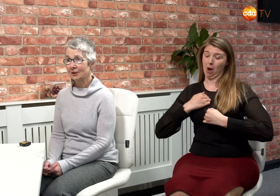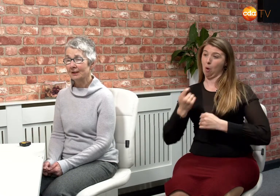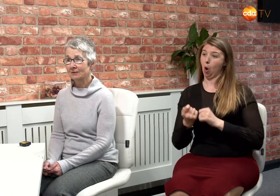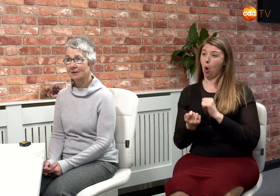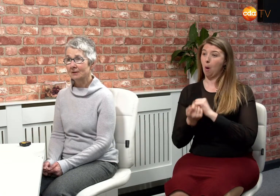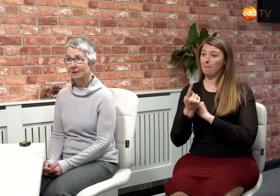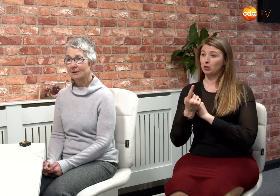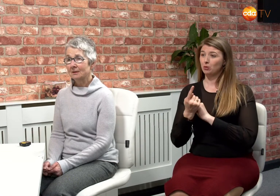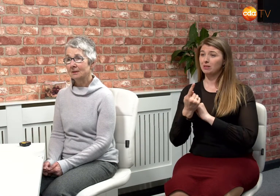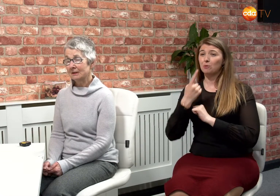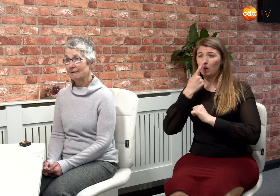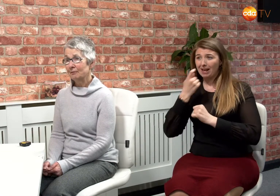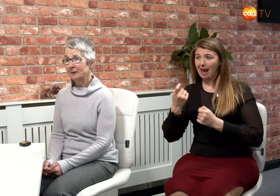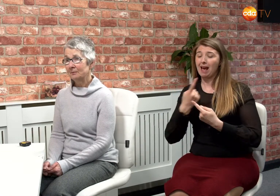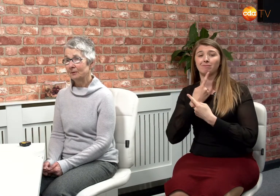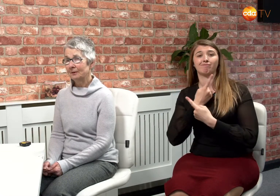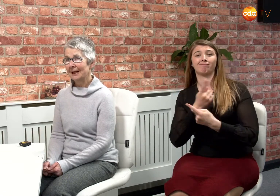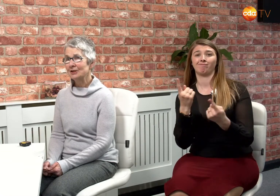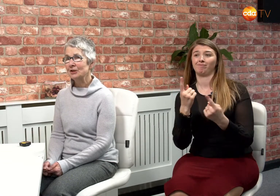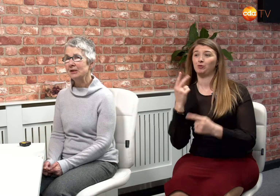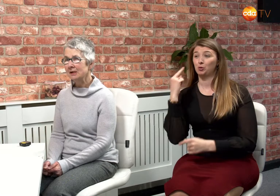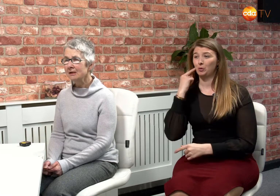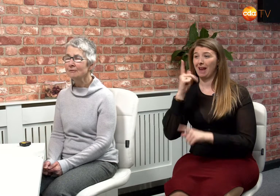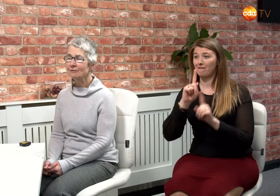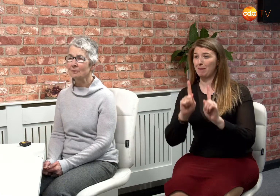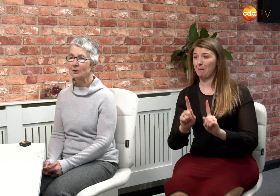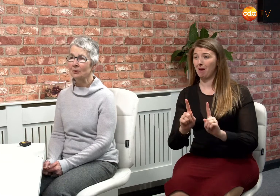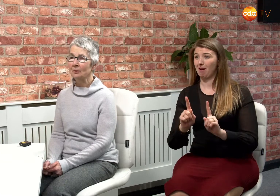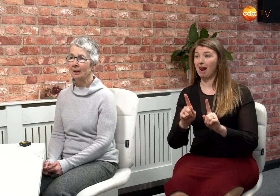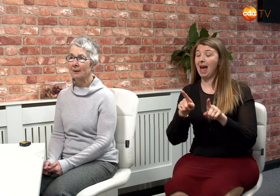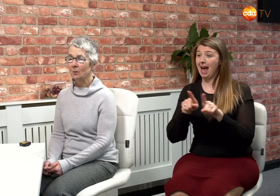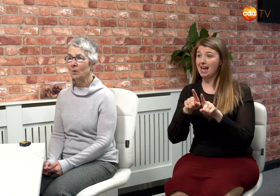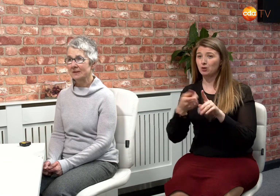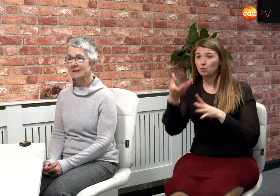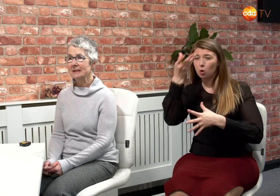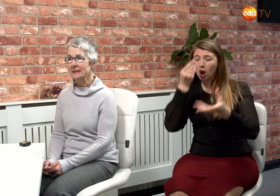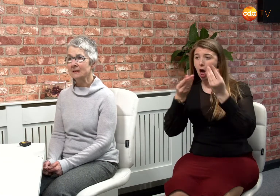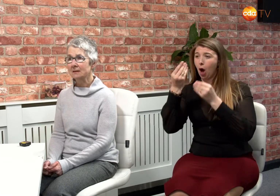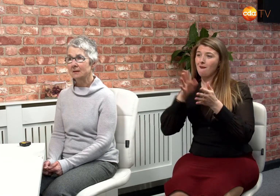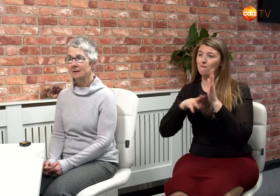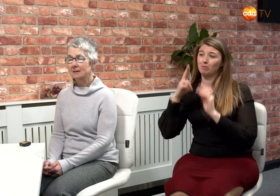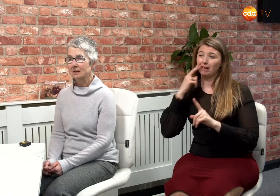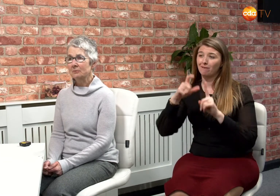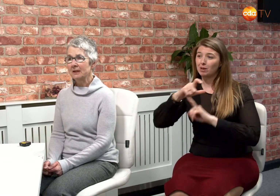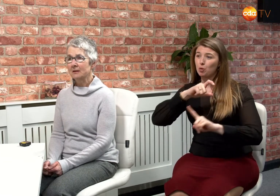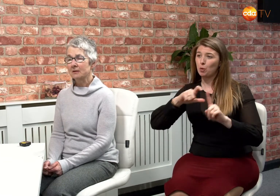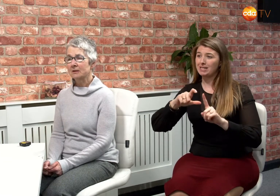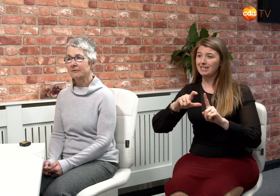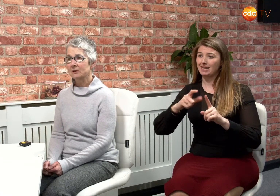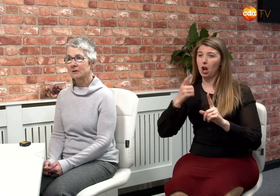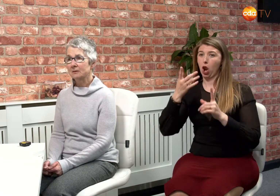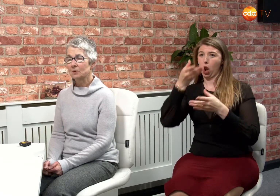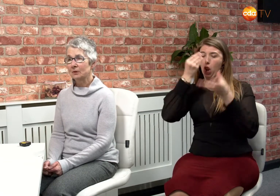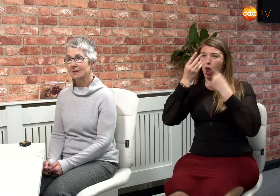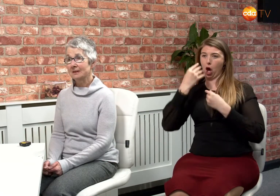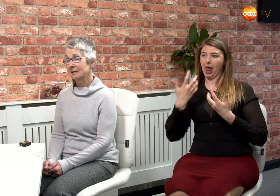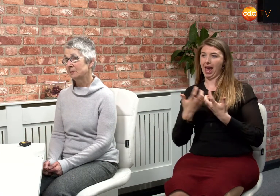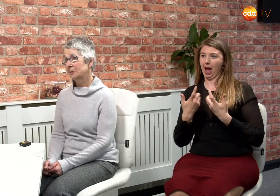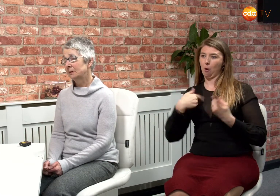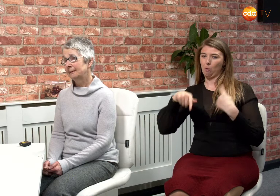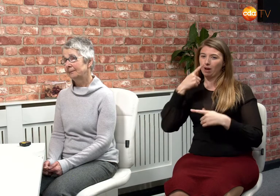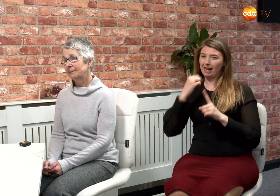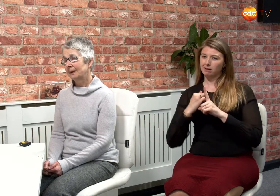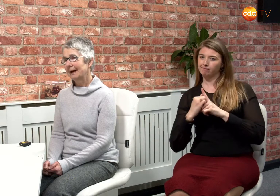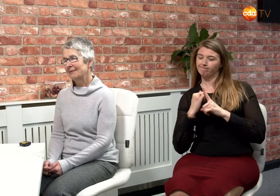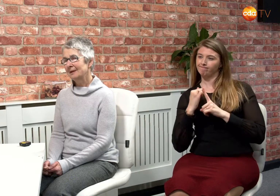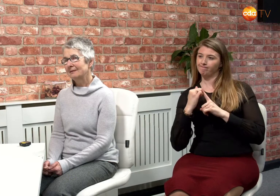to reach out to deaf people and to learn from you about what's needed to make our services more